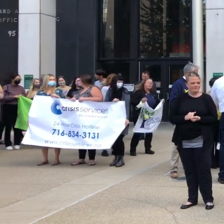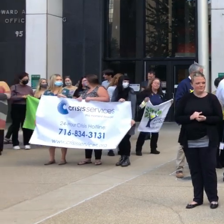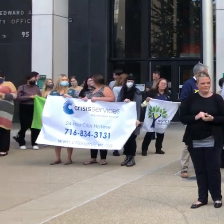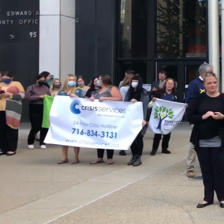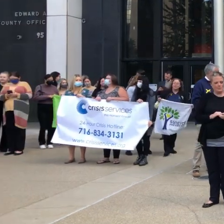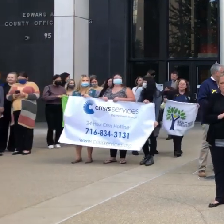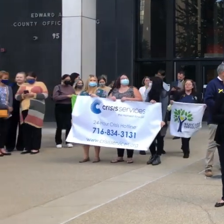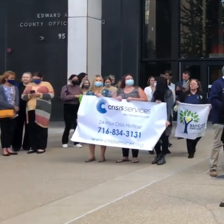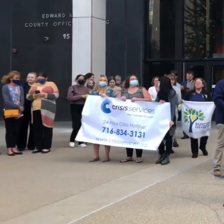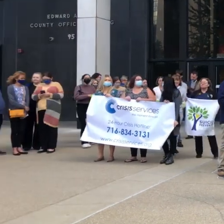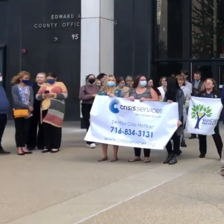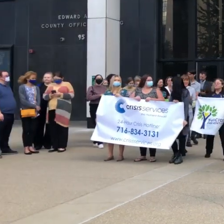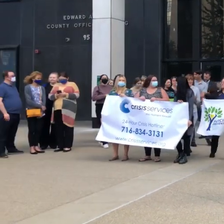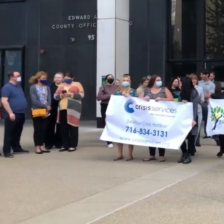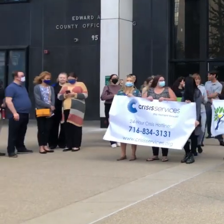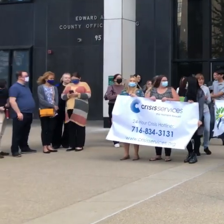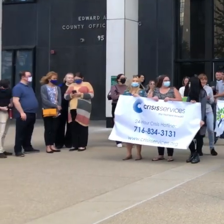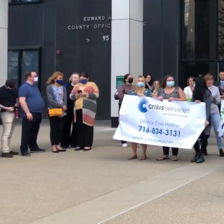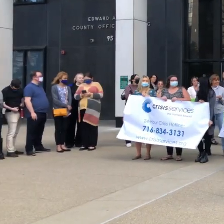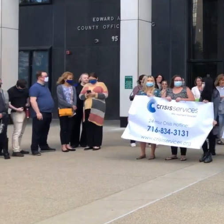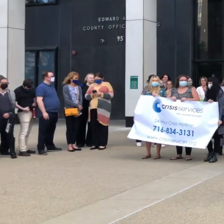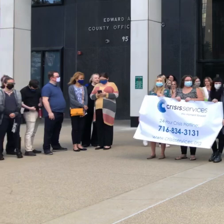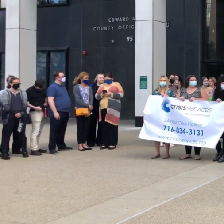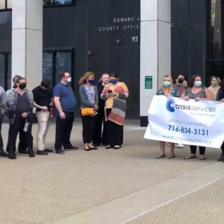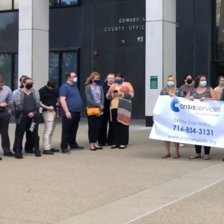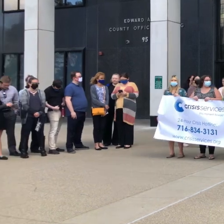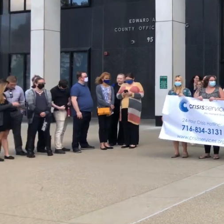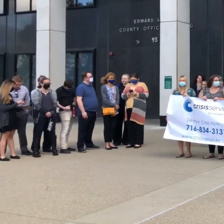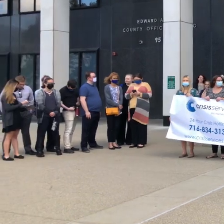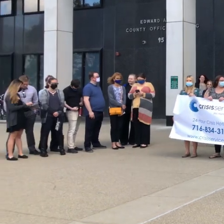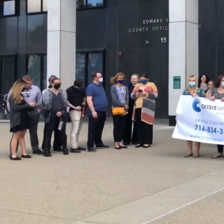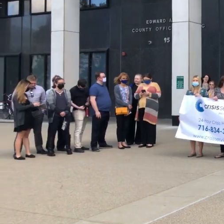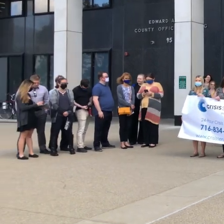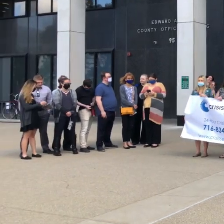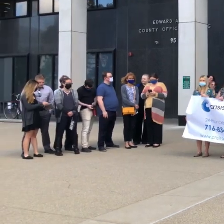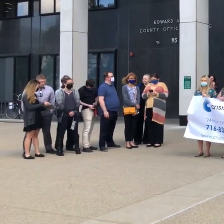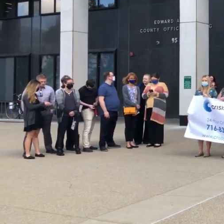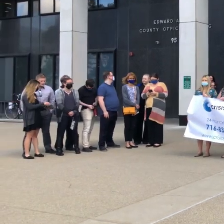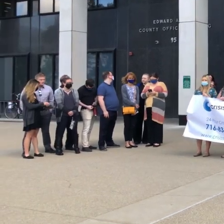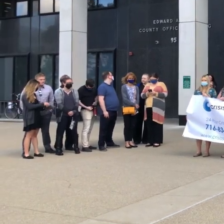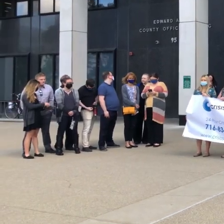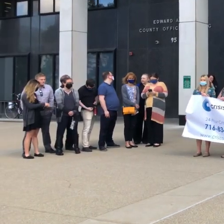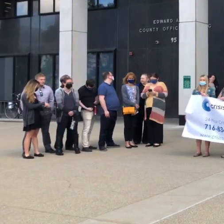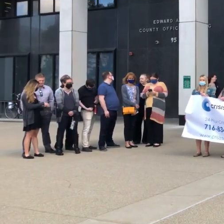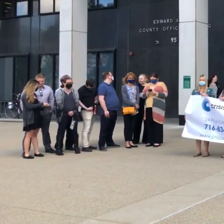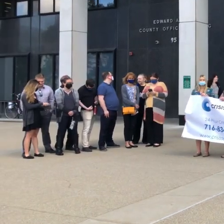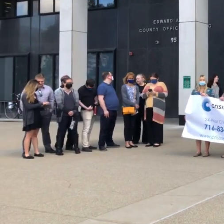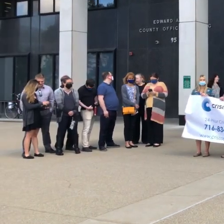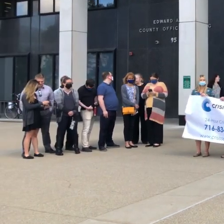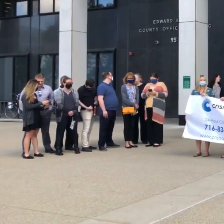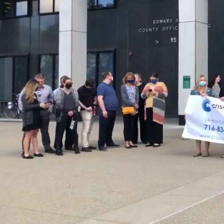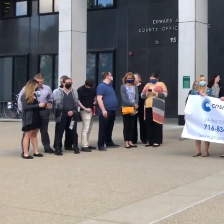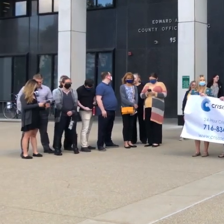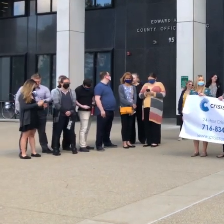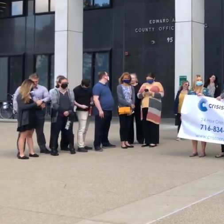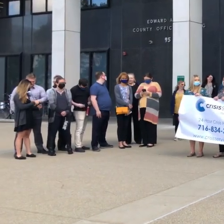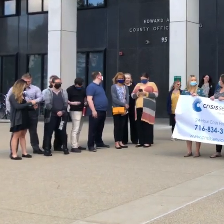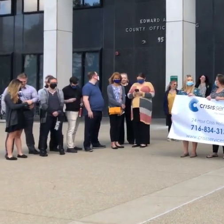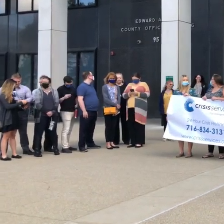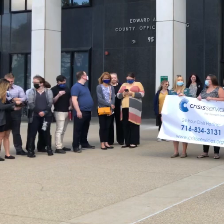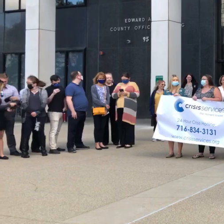Sure. I was ready for the MC role, but I'm happy whoever you want to do it. See on the list. Yeah.